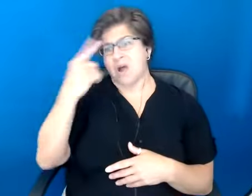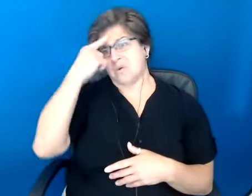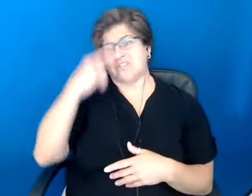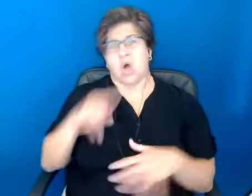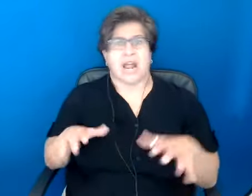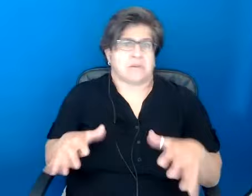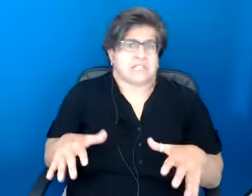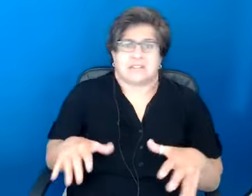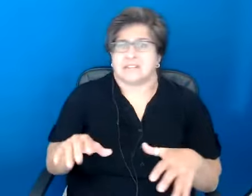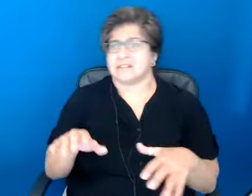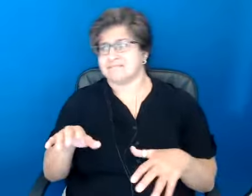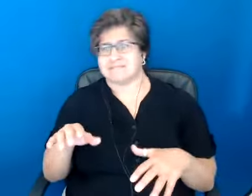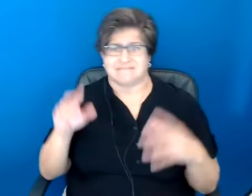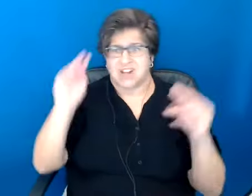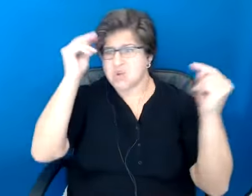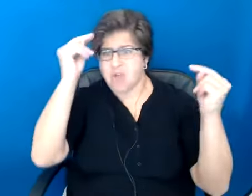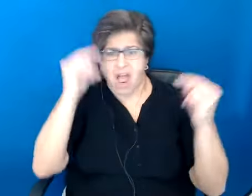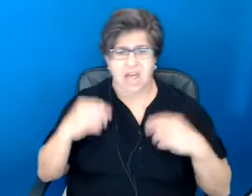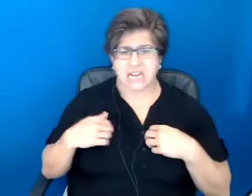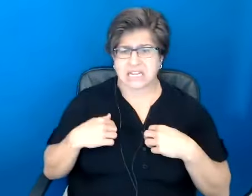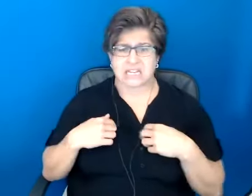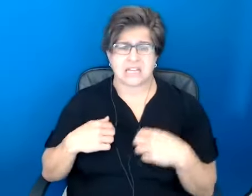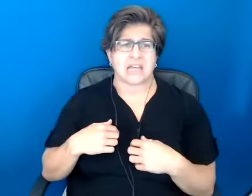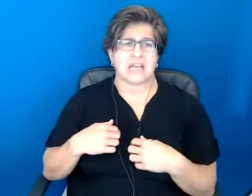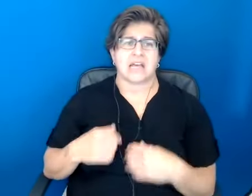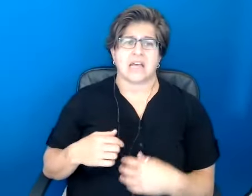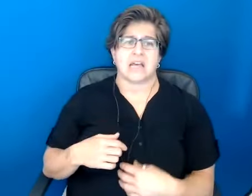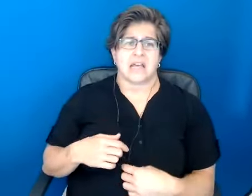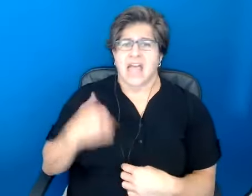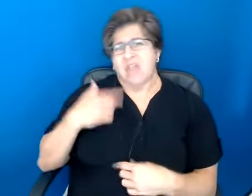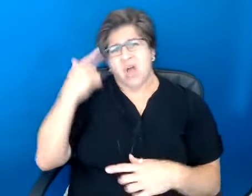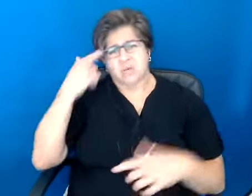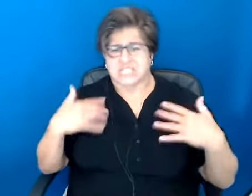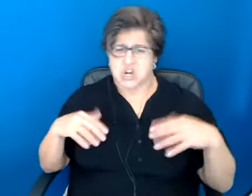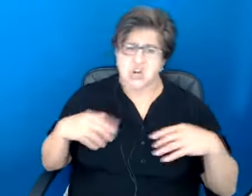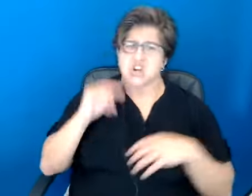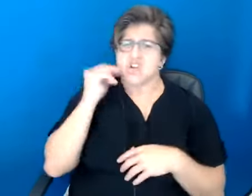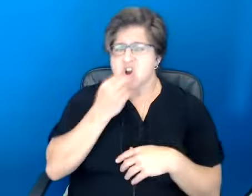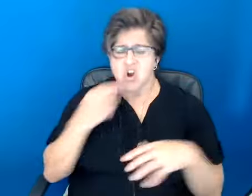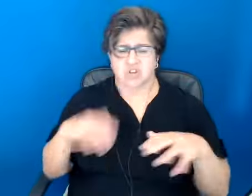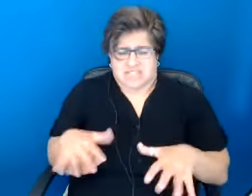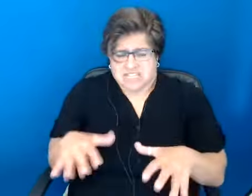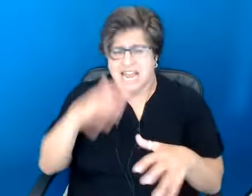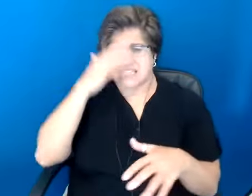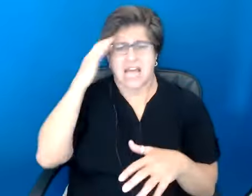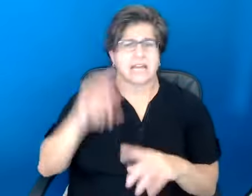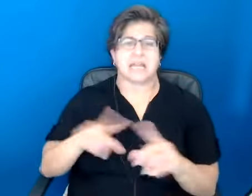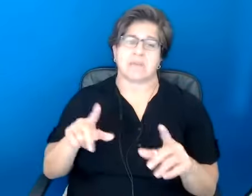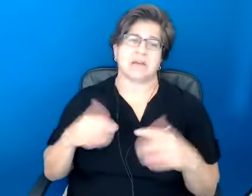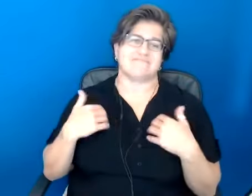years previous, but because I was so nervous and hyper and all that, you would have just thought I was anxious because I was neurotic. I was totally neurotic.